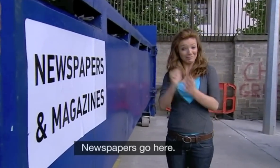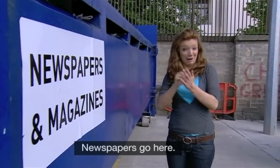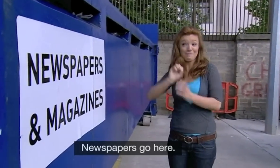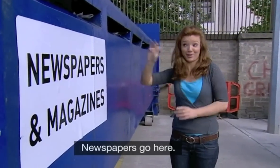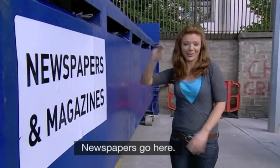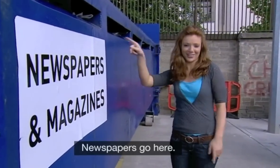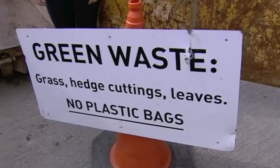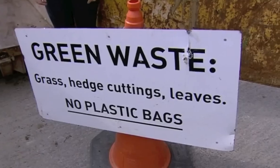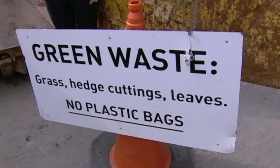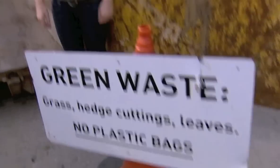Newspapers go here.